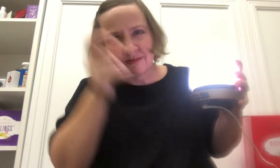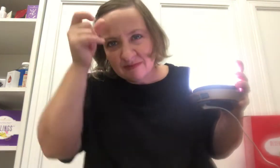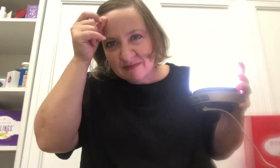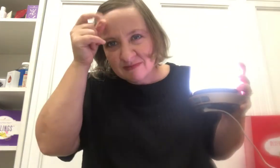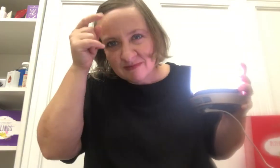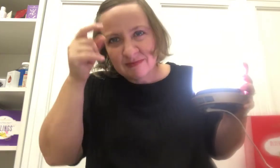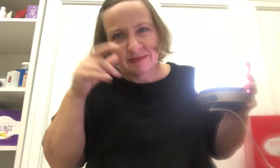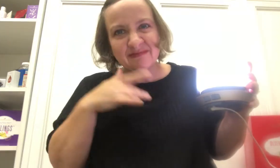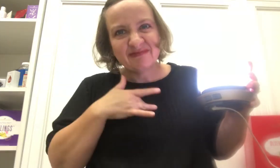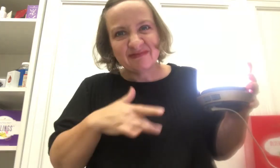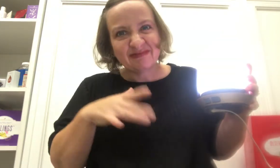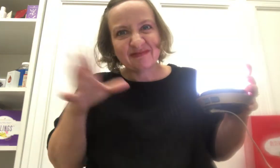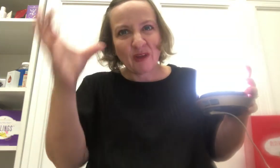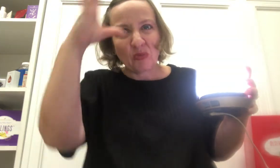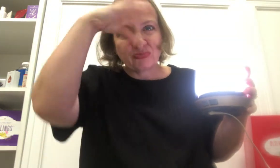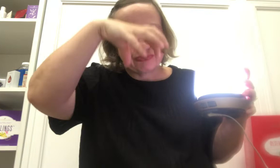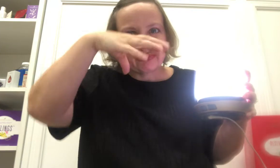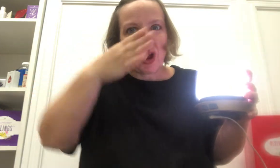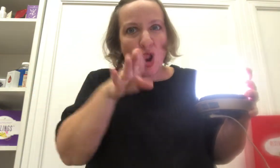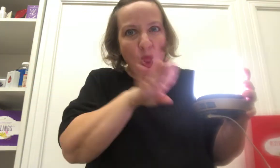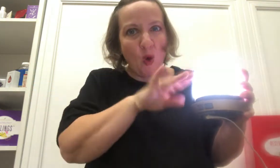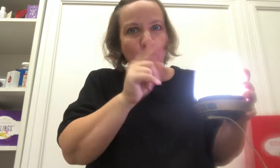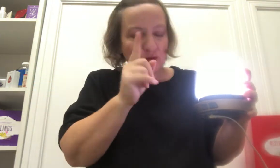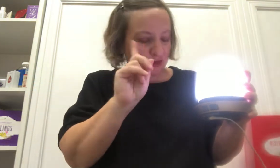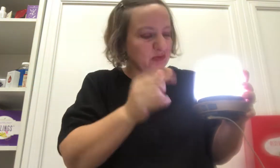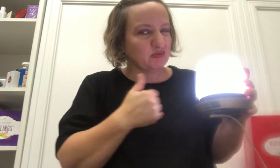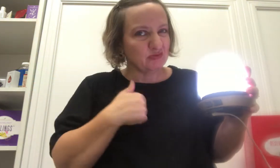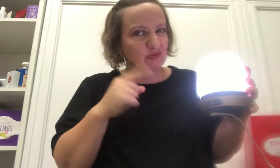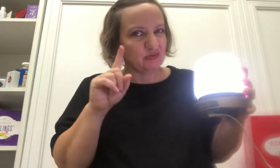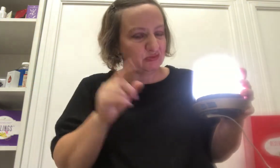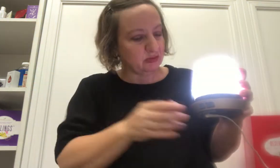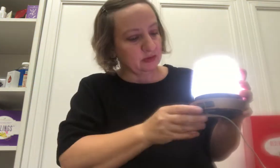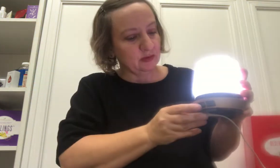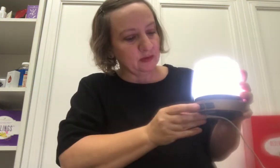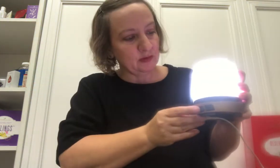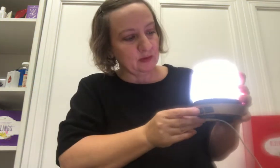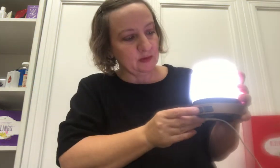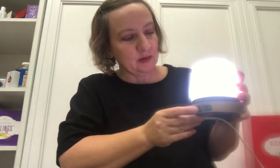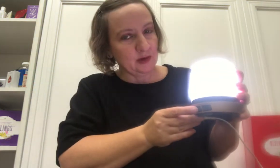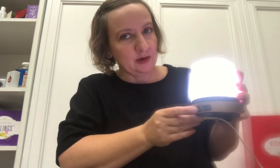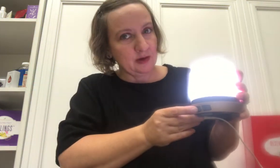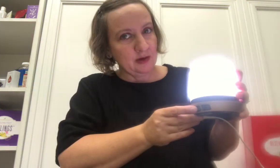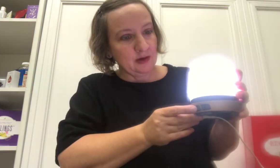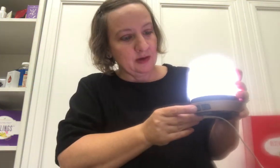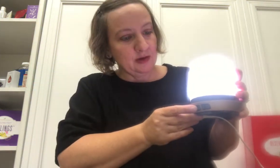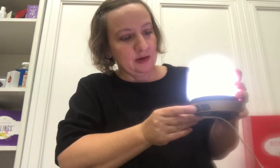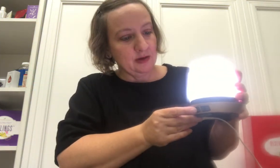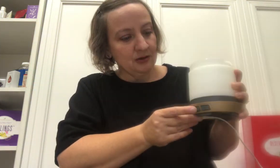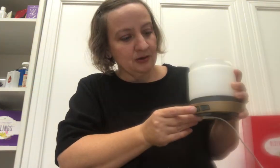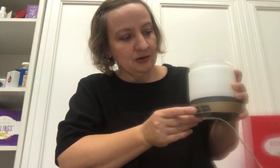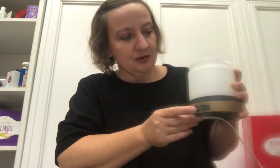Okay, now it's kind of spitting water all over the place. It's best to close your diffuser and put the covers on